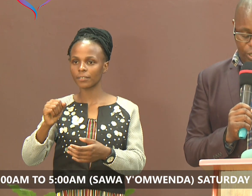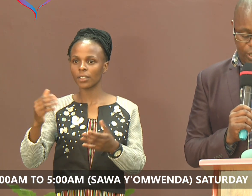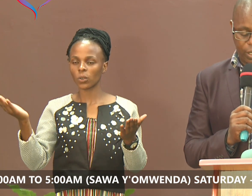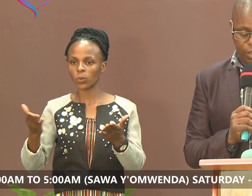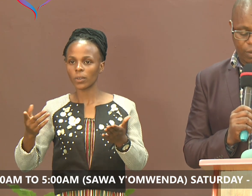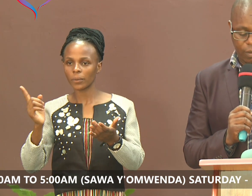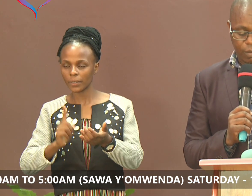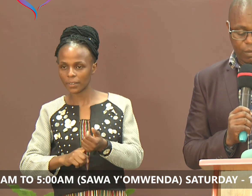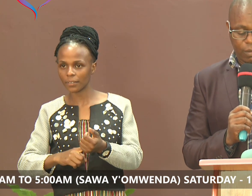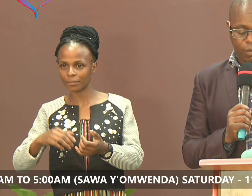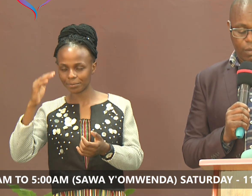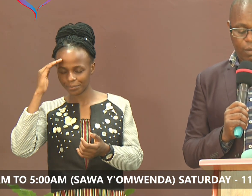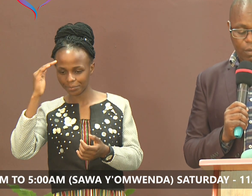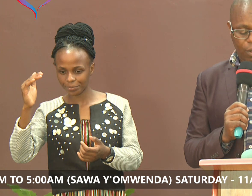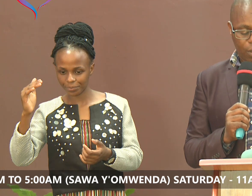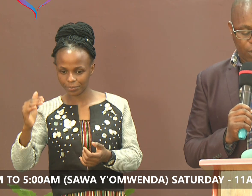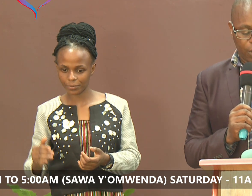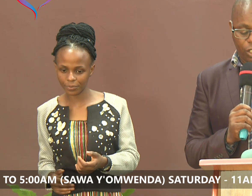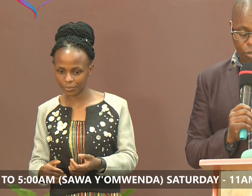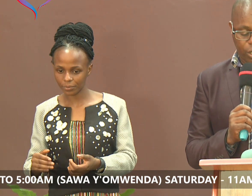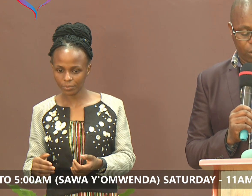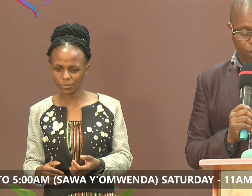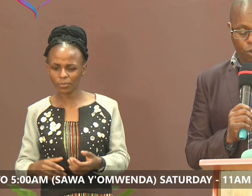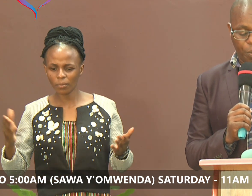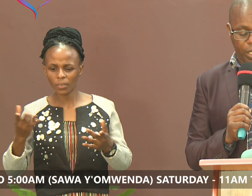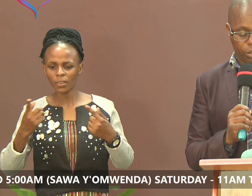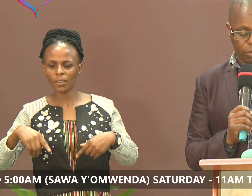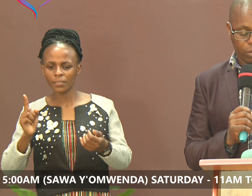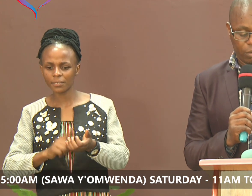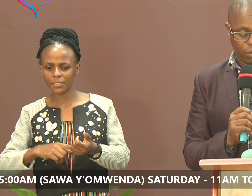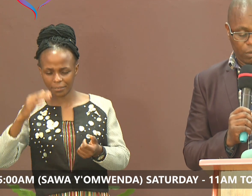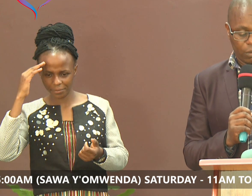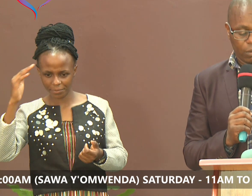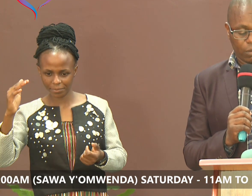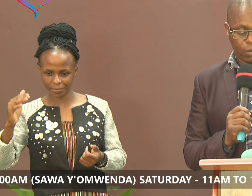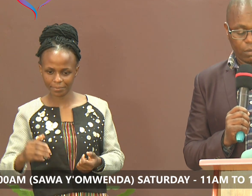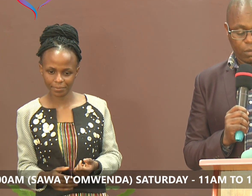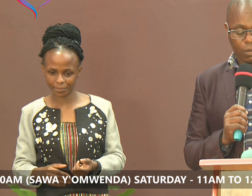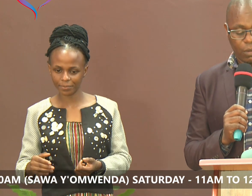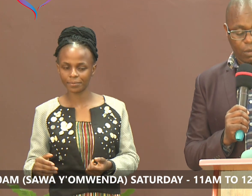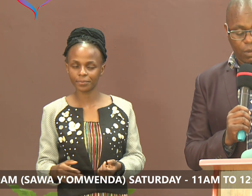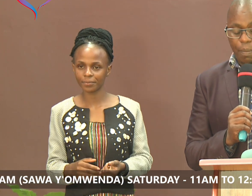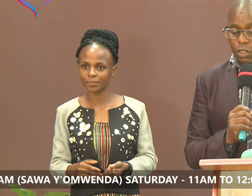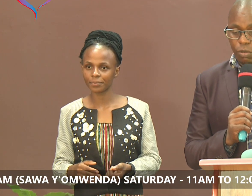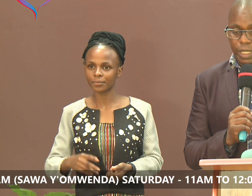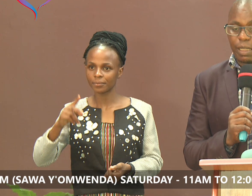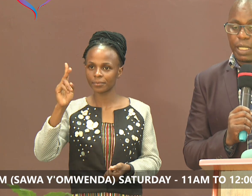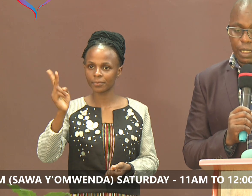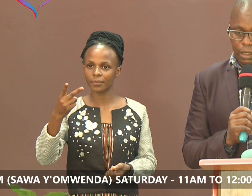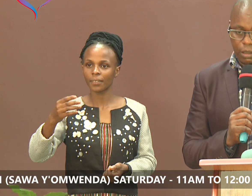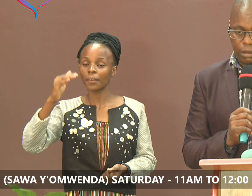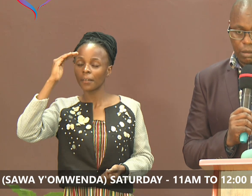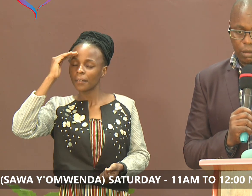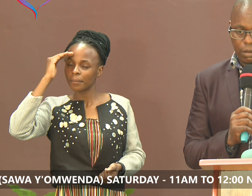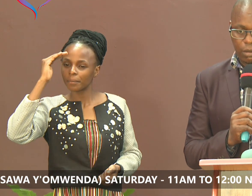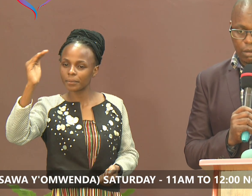The source. We wava obaka. The source of your communication. Awava obakawo. Number two is the